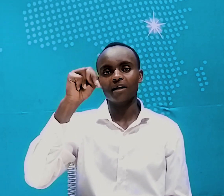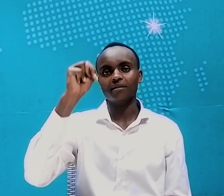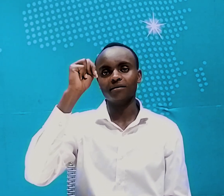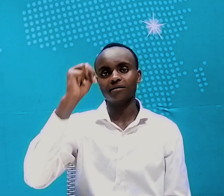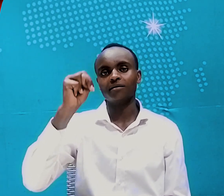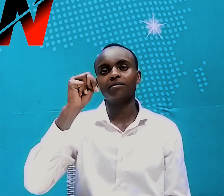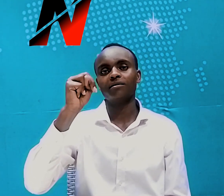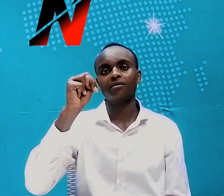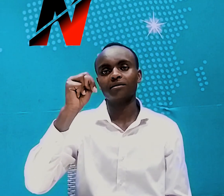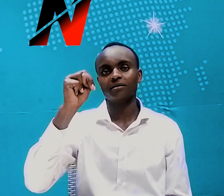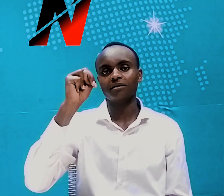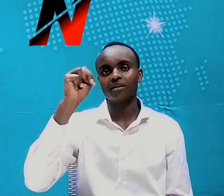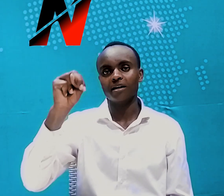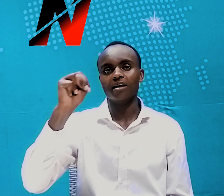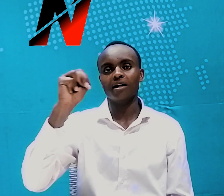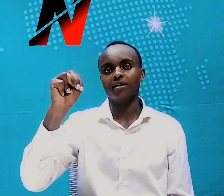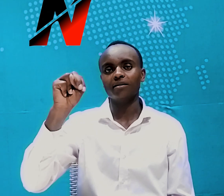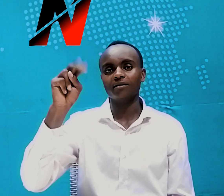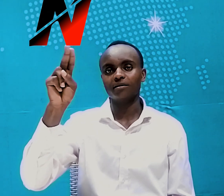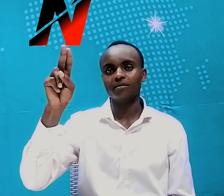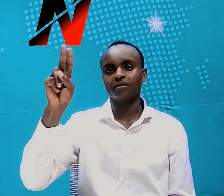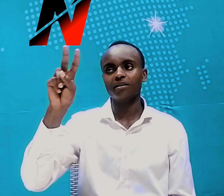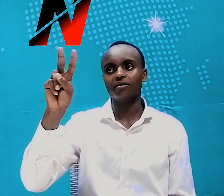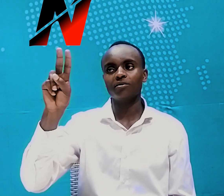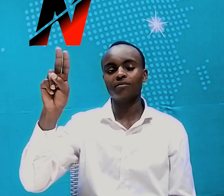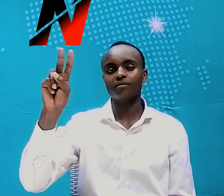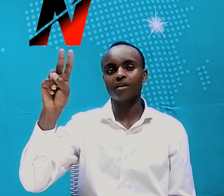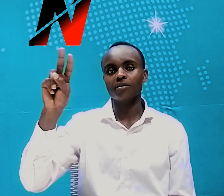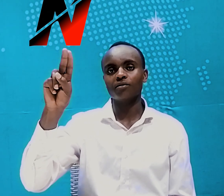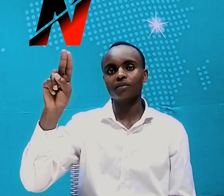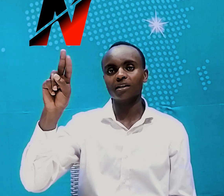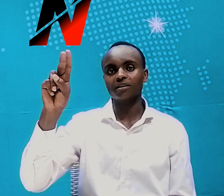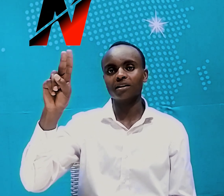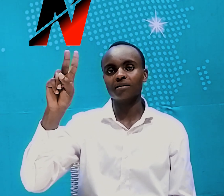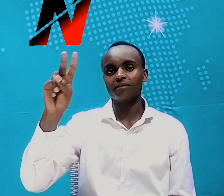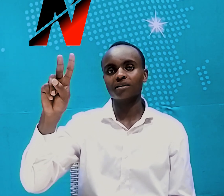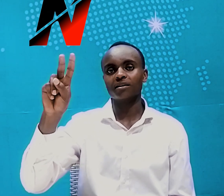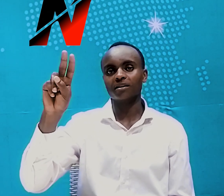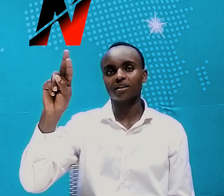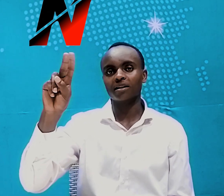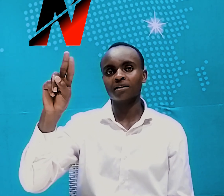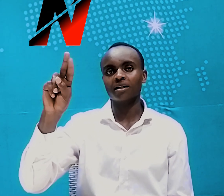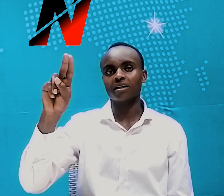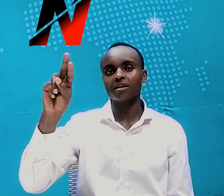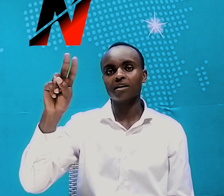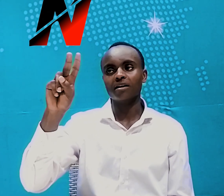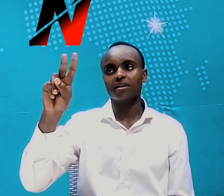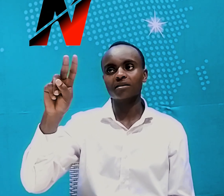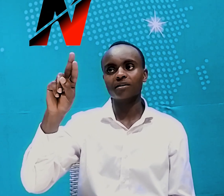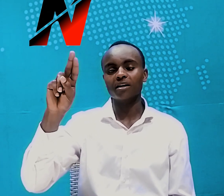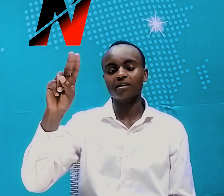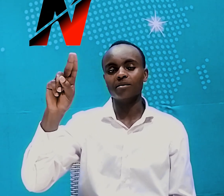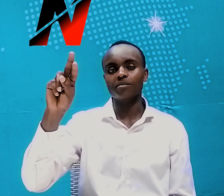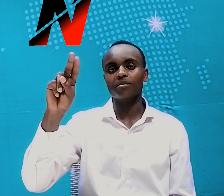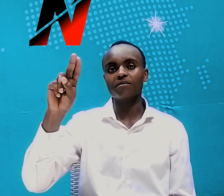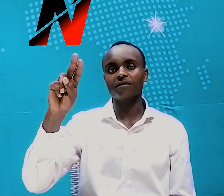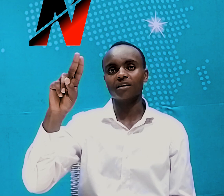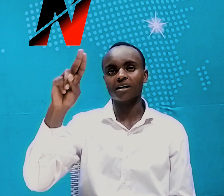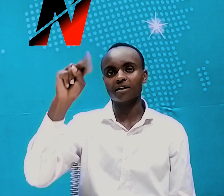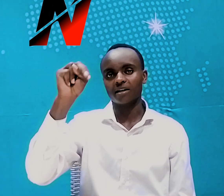N. N. See, two fingers. The first and the second. The index finger and the big finger.